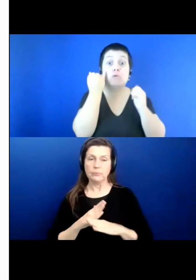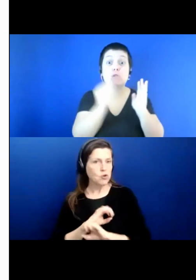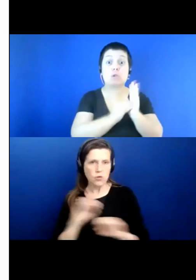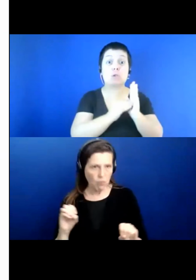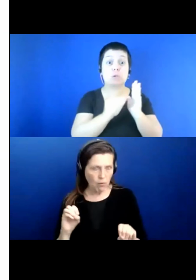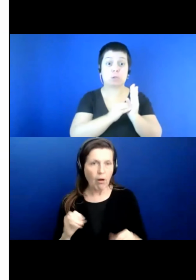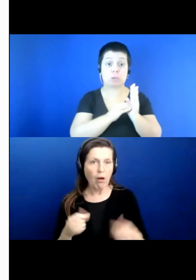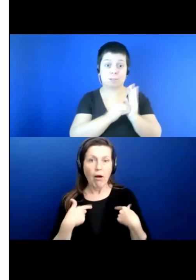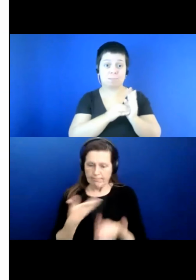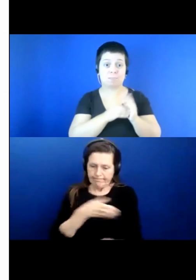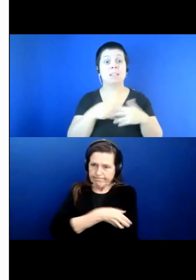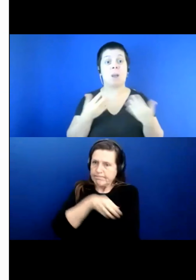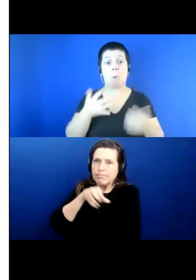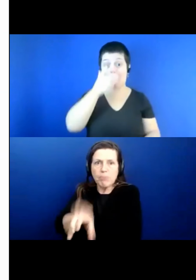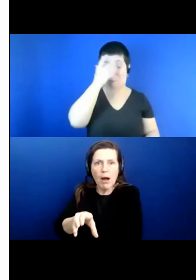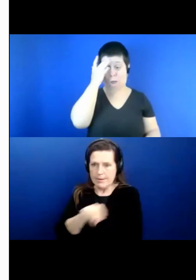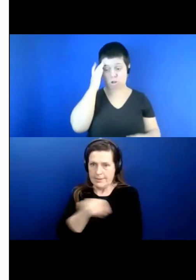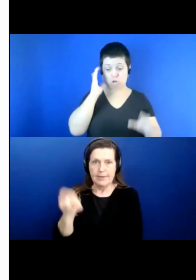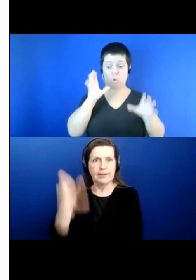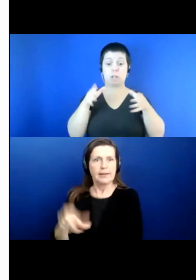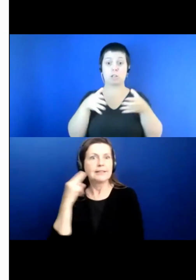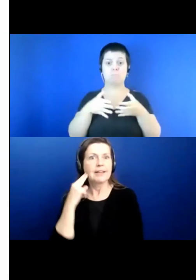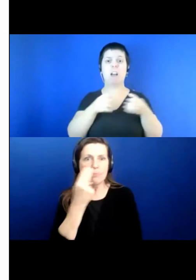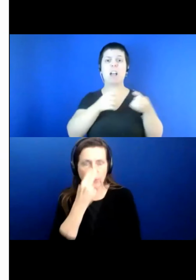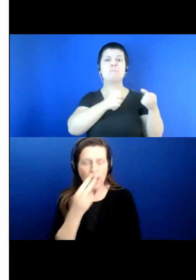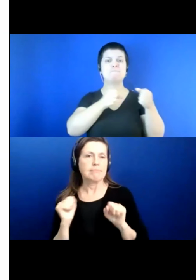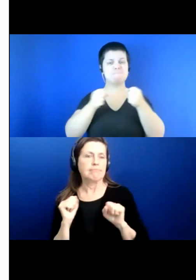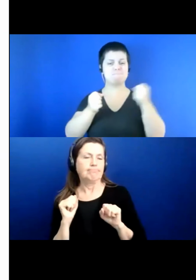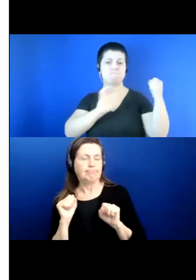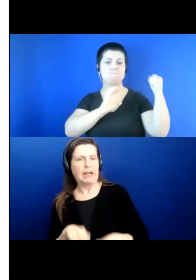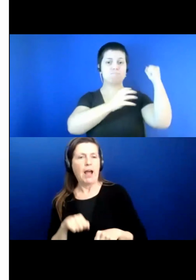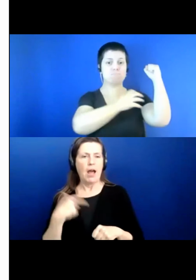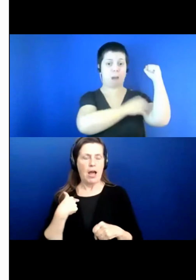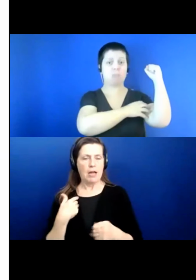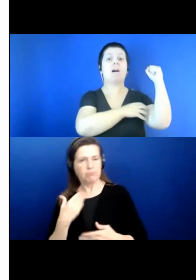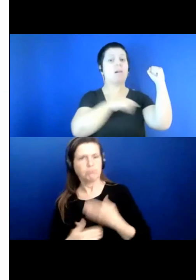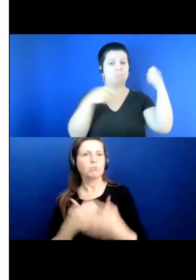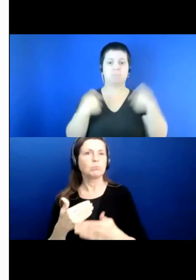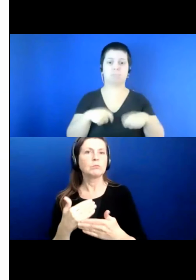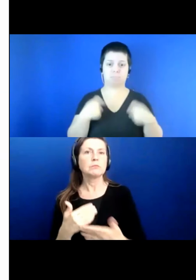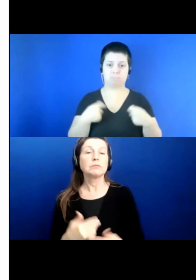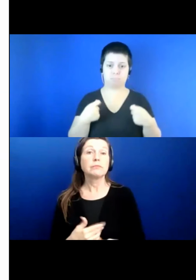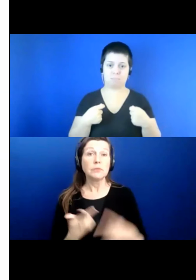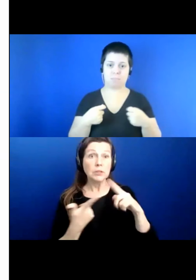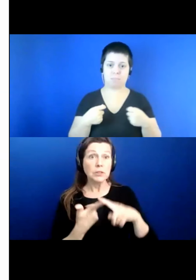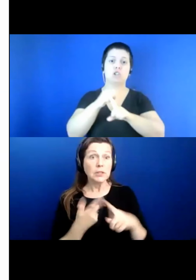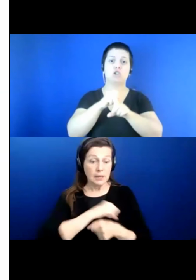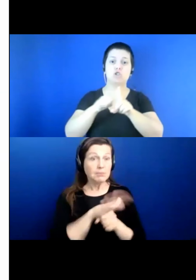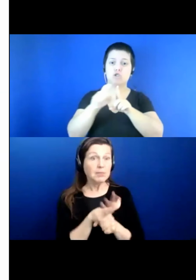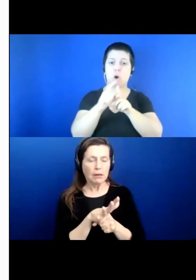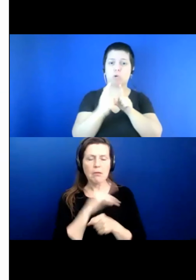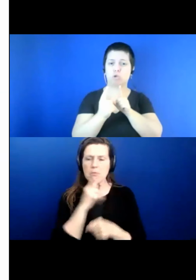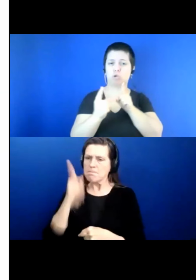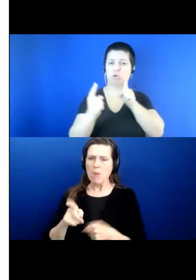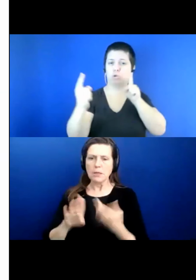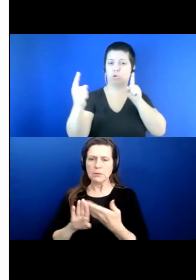through initiatives like this are needed. Social and physical distancing is a